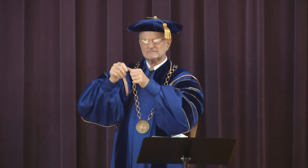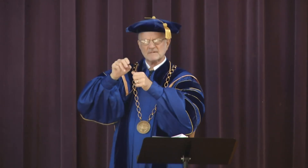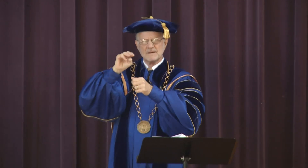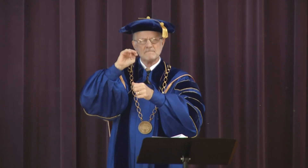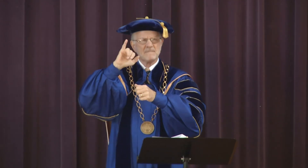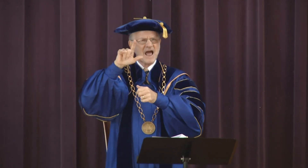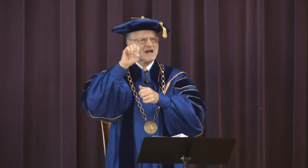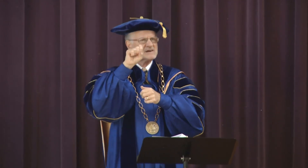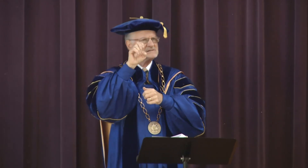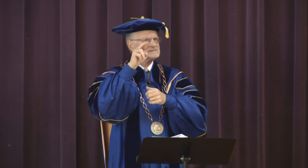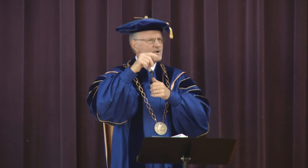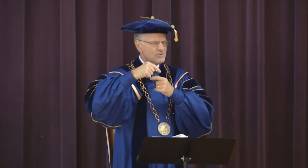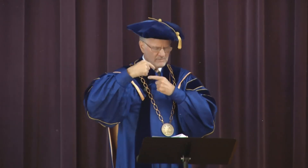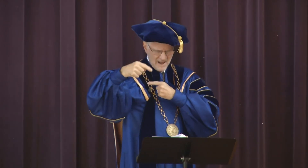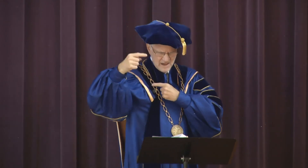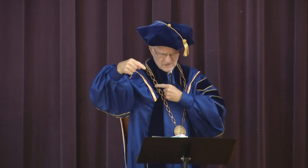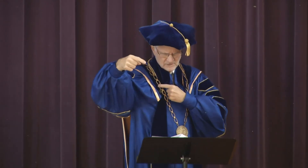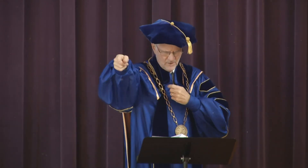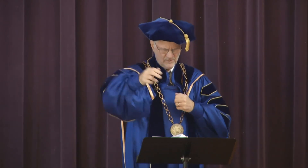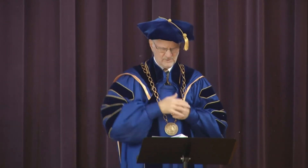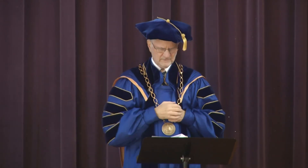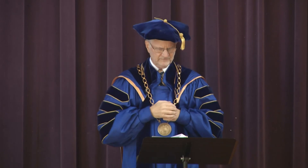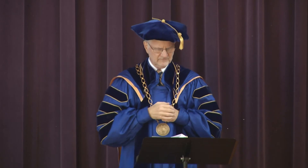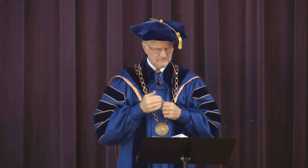these very important milestones.